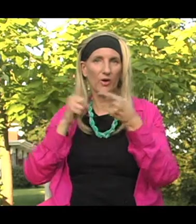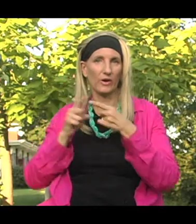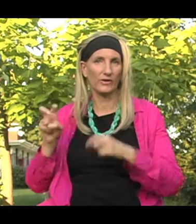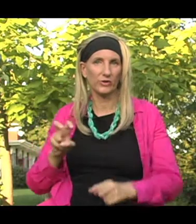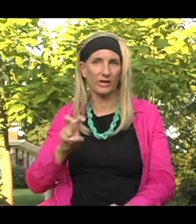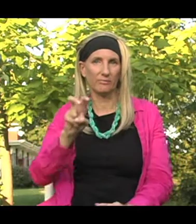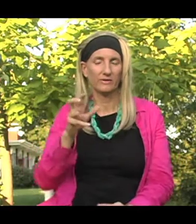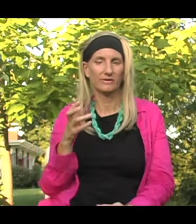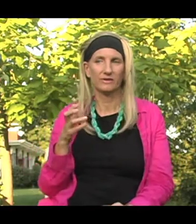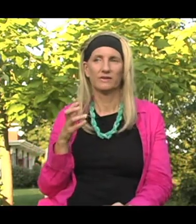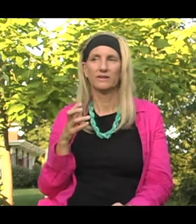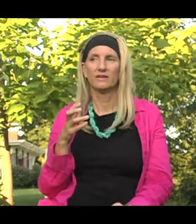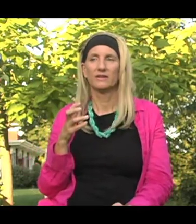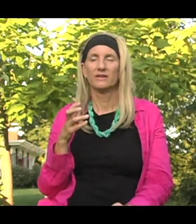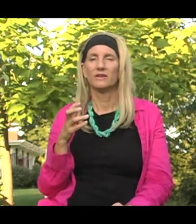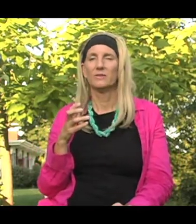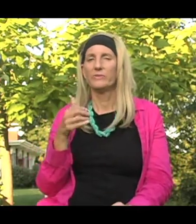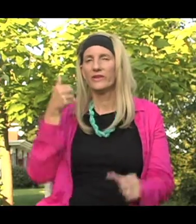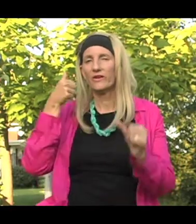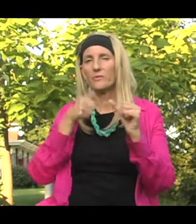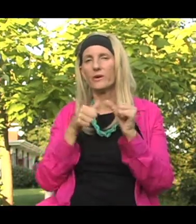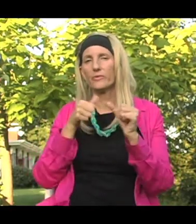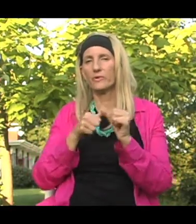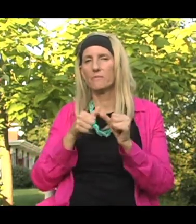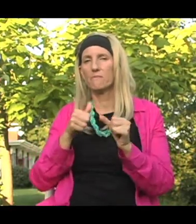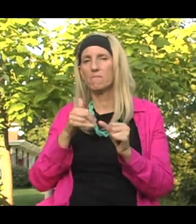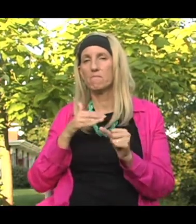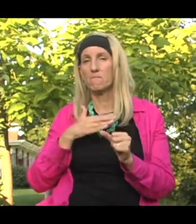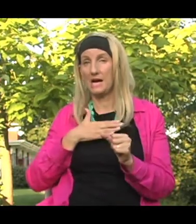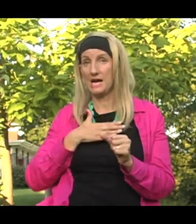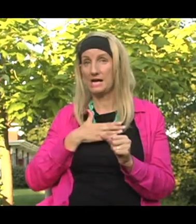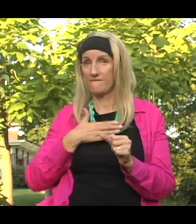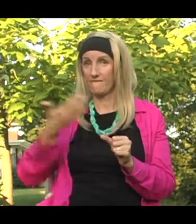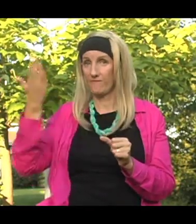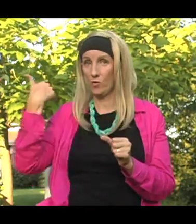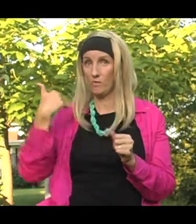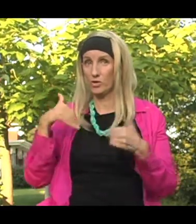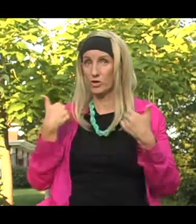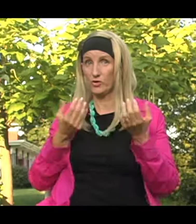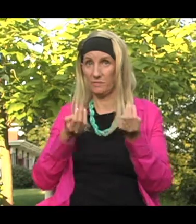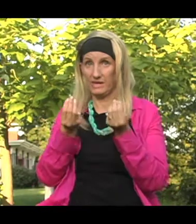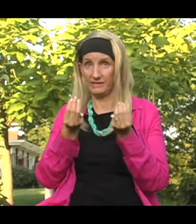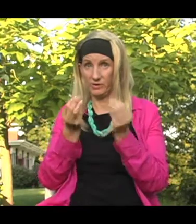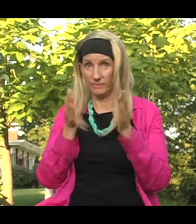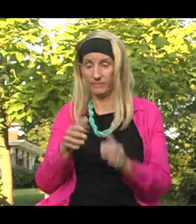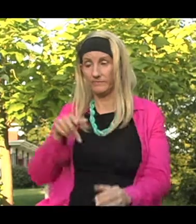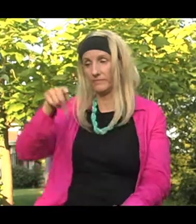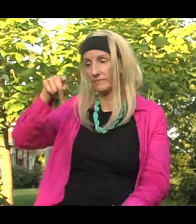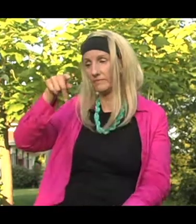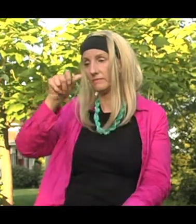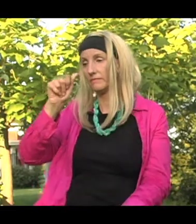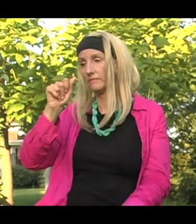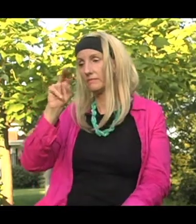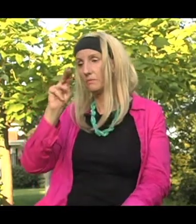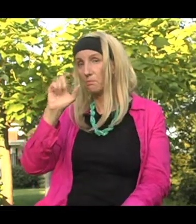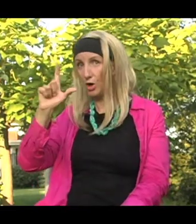on the trip. But then I remember my former youth minister,